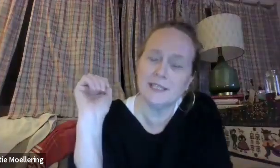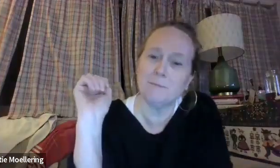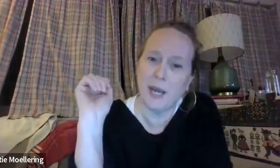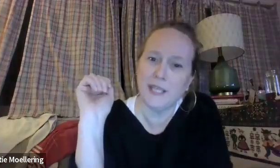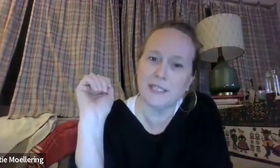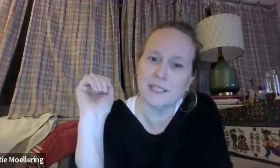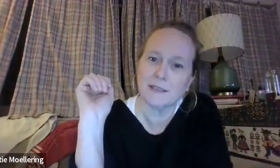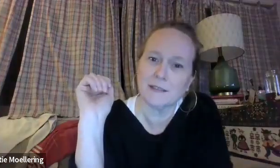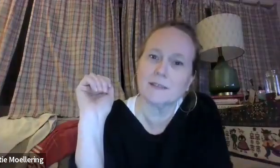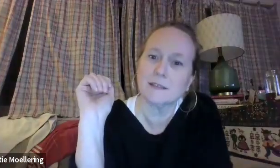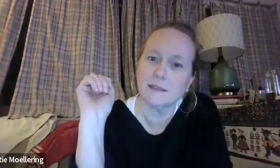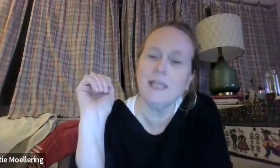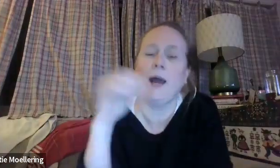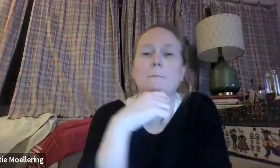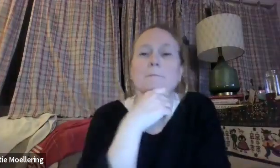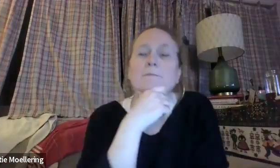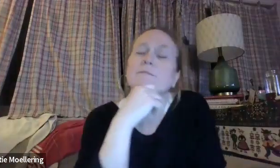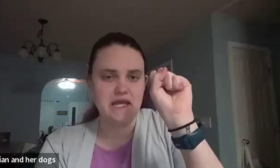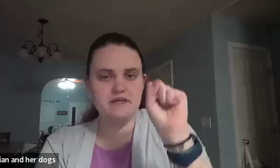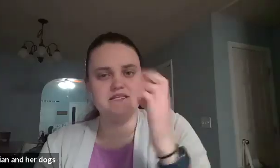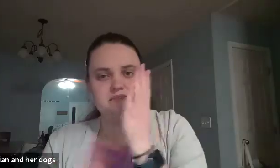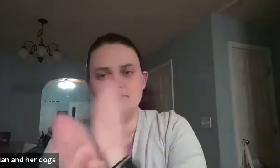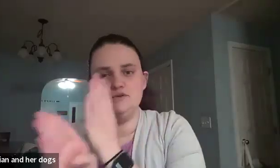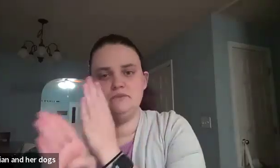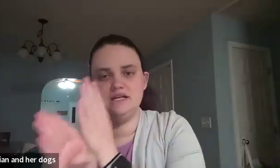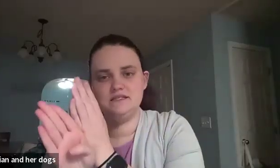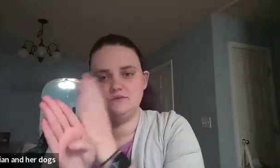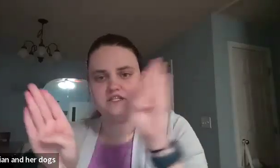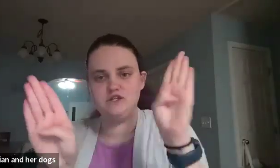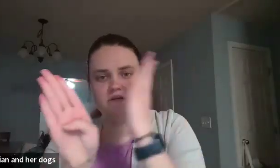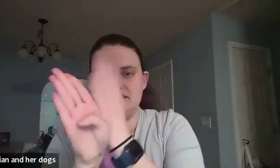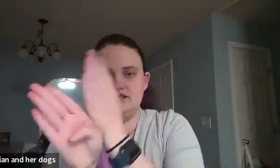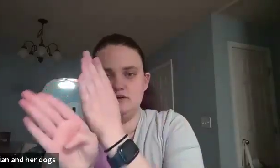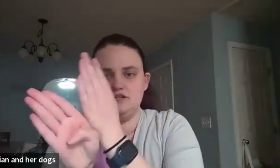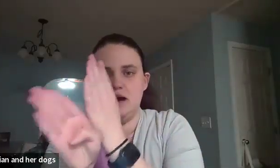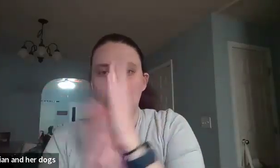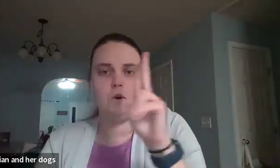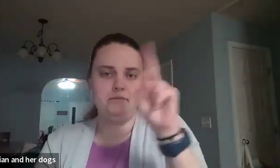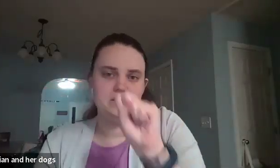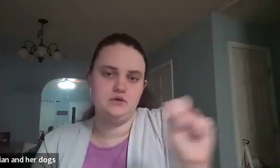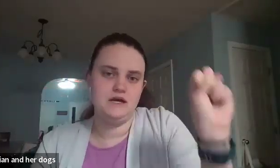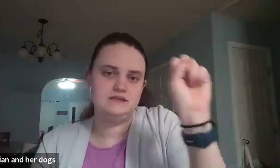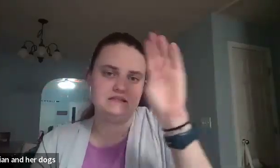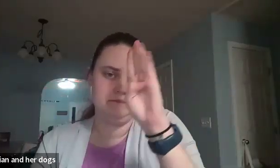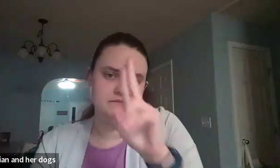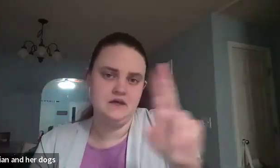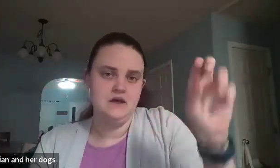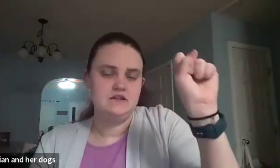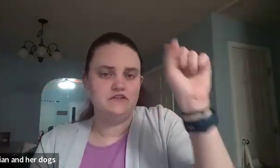Isn't bus? Yeah. It can be because some people do bus with the two B's and they do it on top or BUS. It's Mhm. like